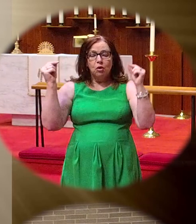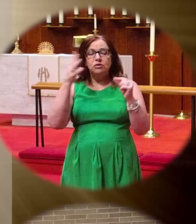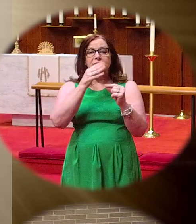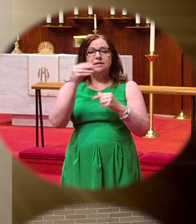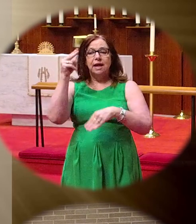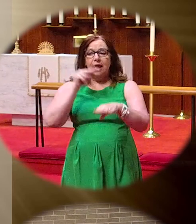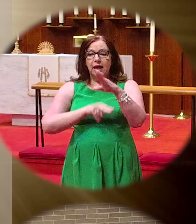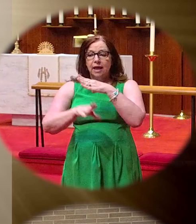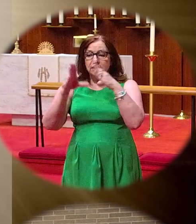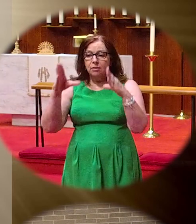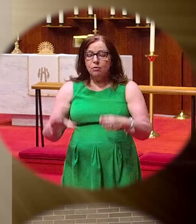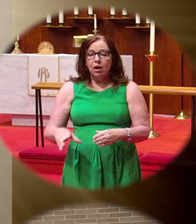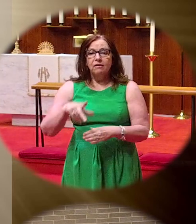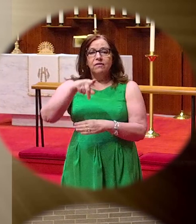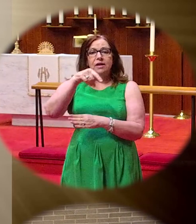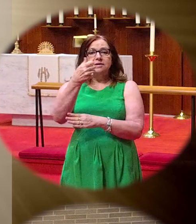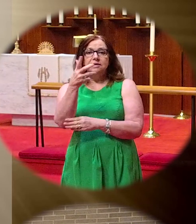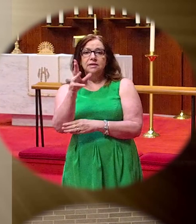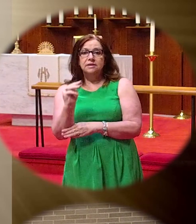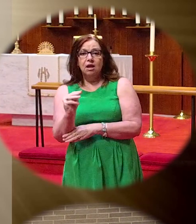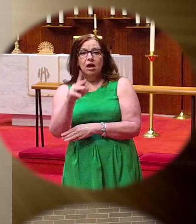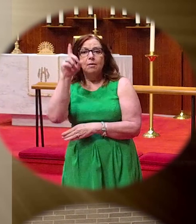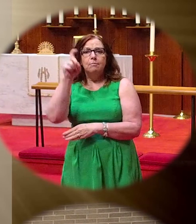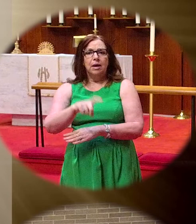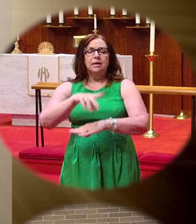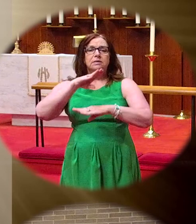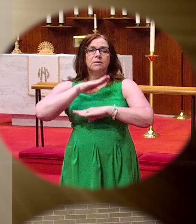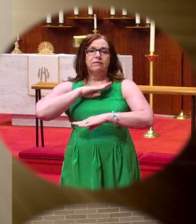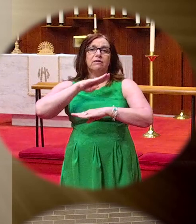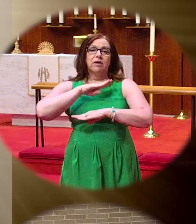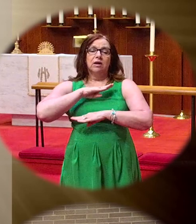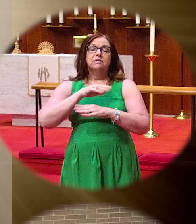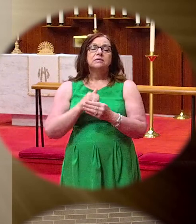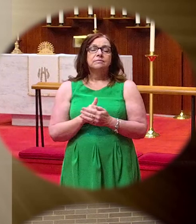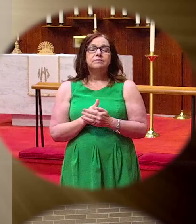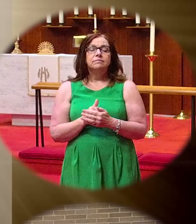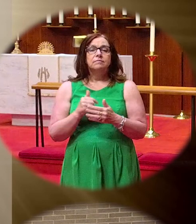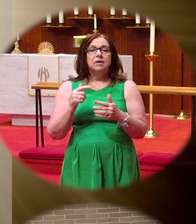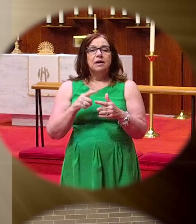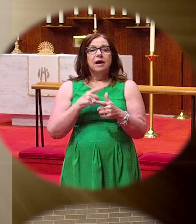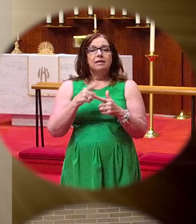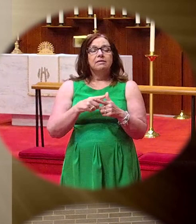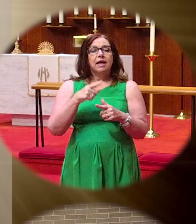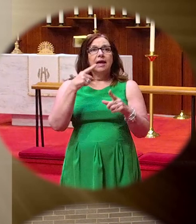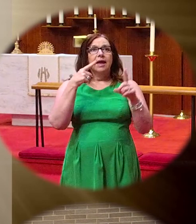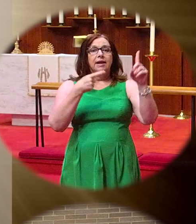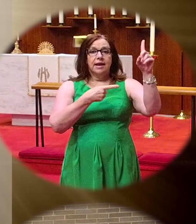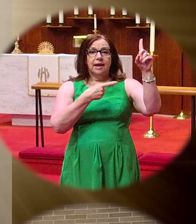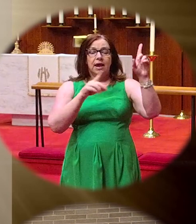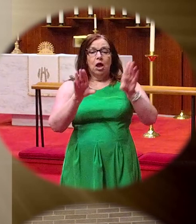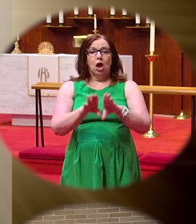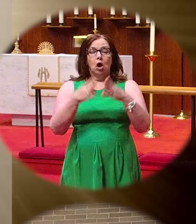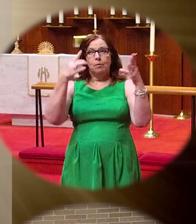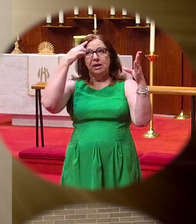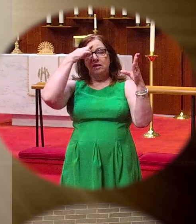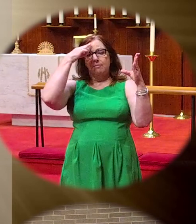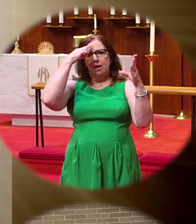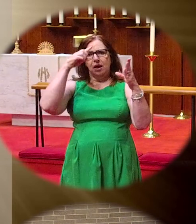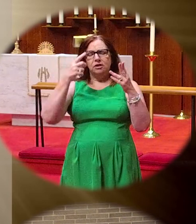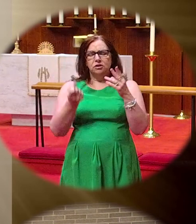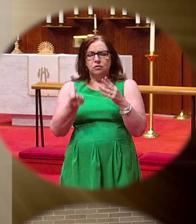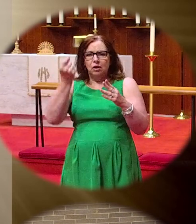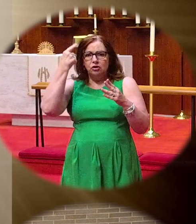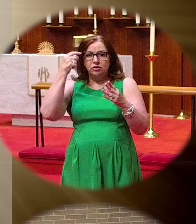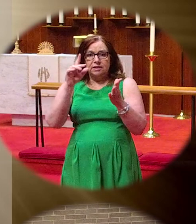prophets and the Psalms must be fulfilled. Then he opened their minds to understand the